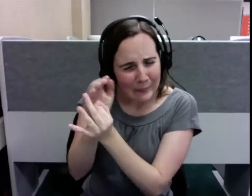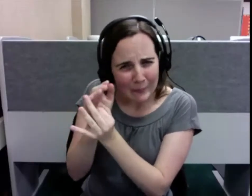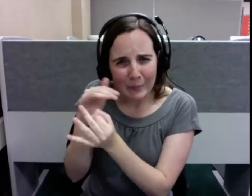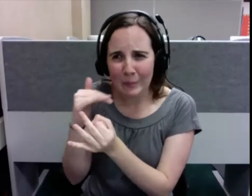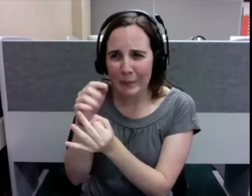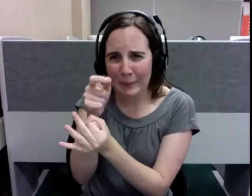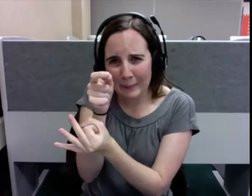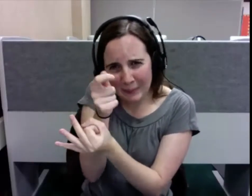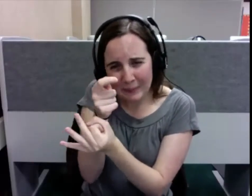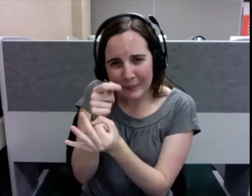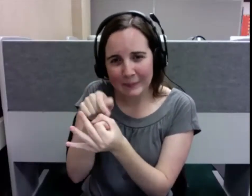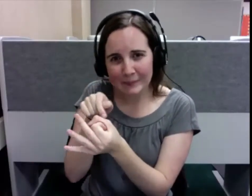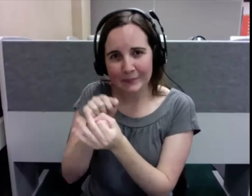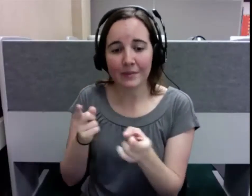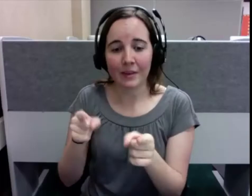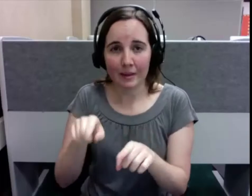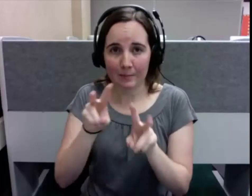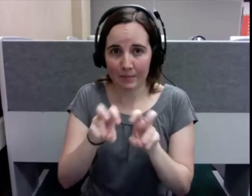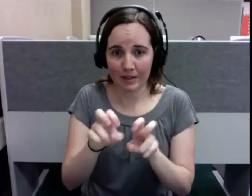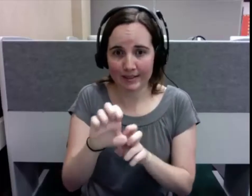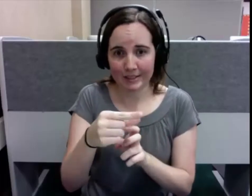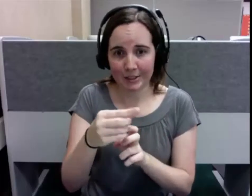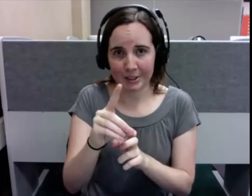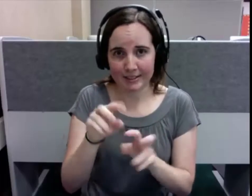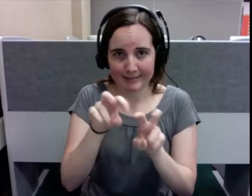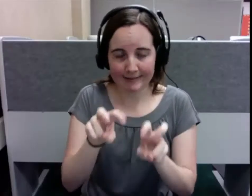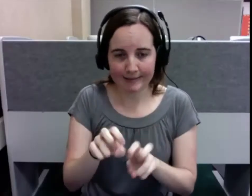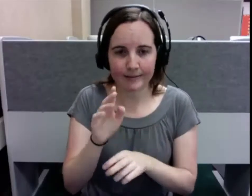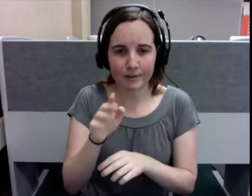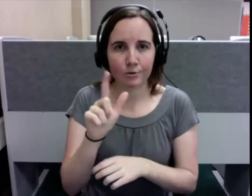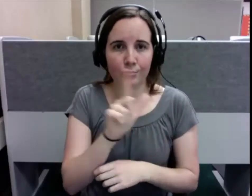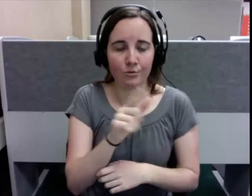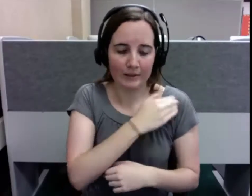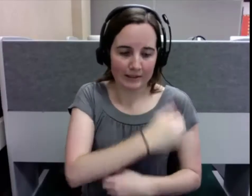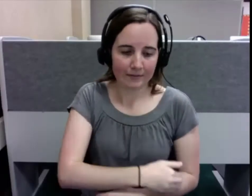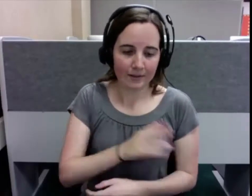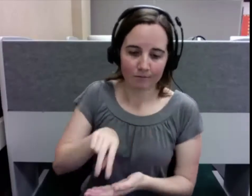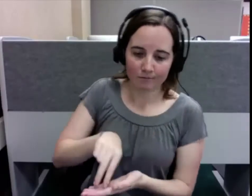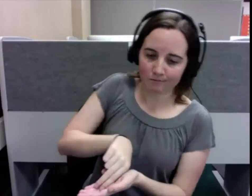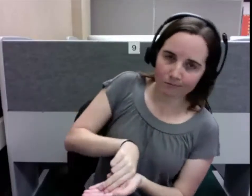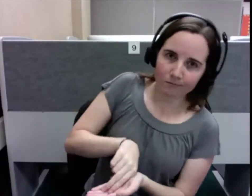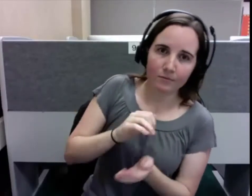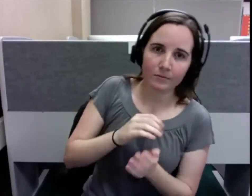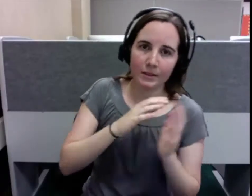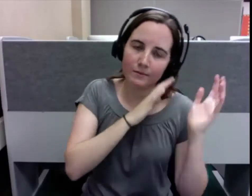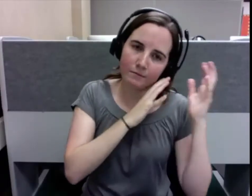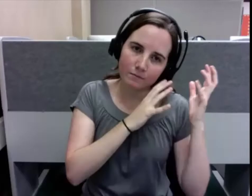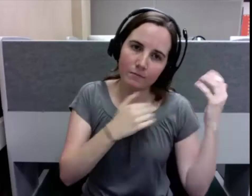this procedure, you'll be lying on the left side, on your left side on a bed like this with your head on a pillow. The doctor will be